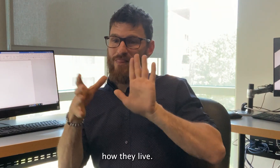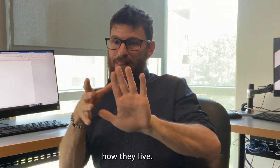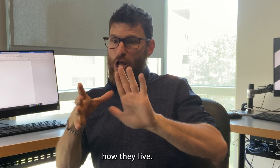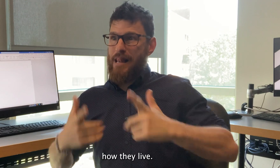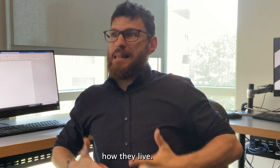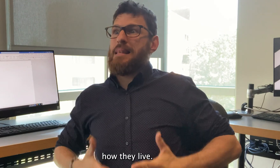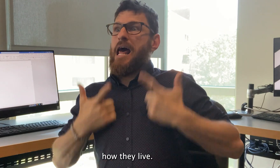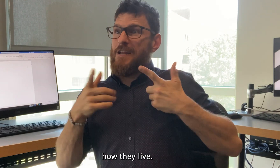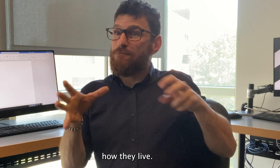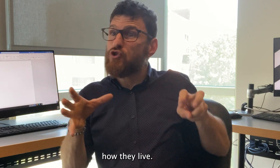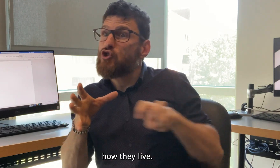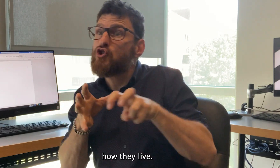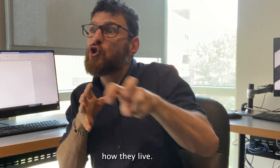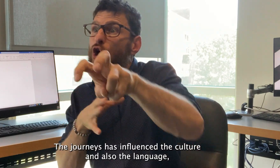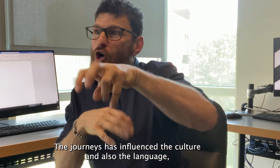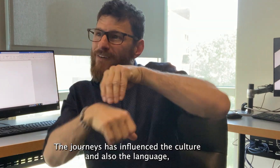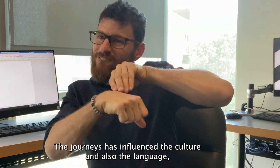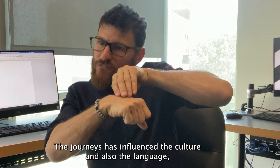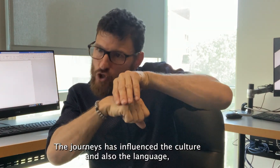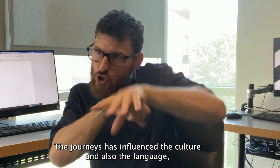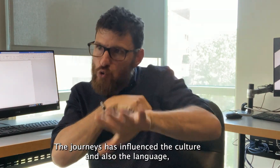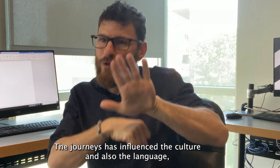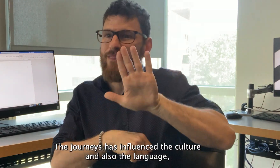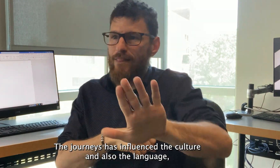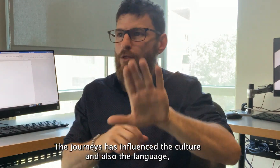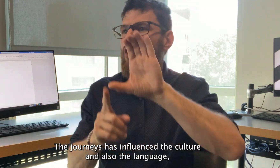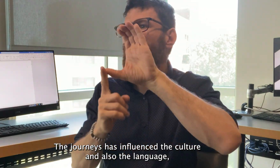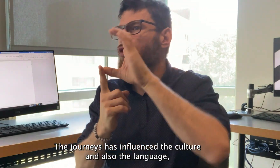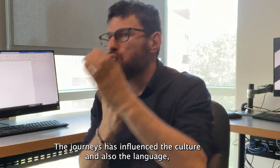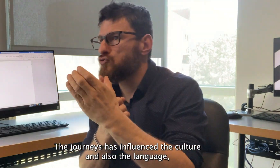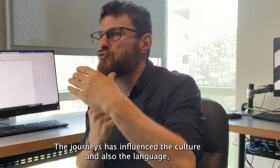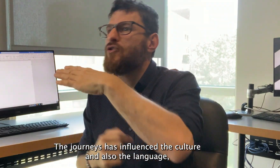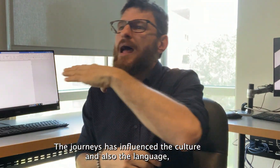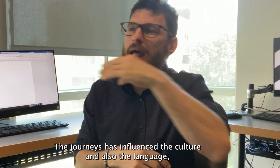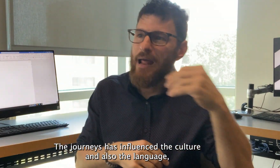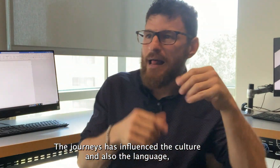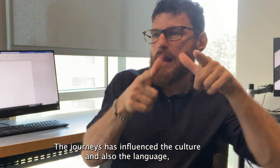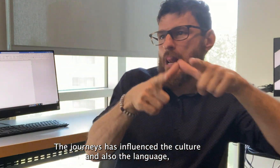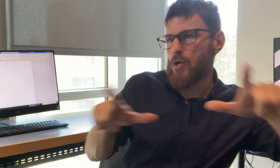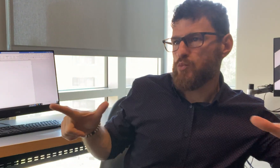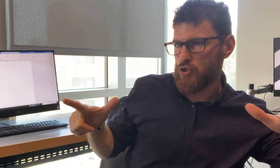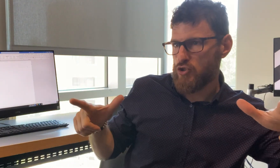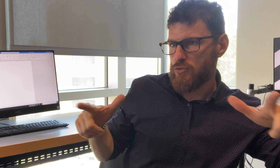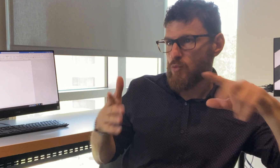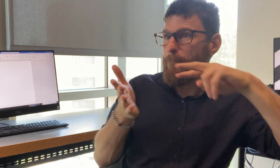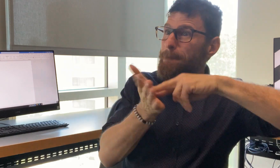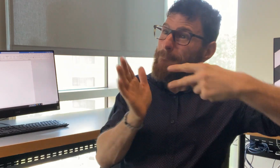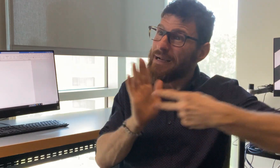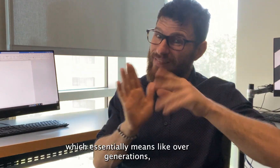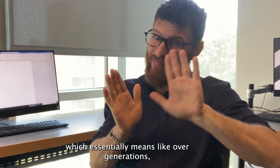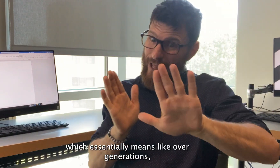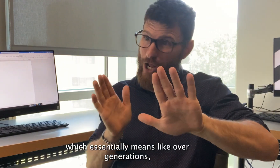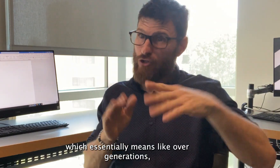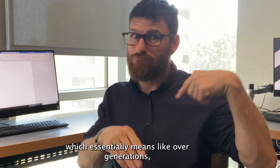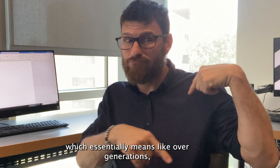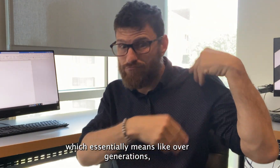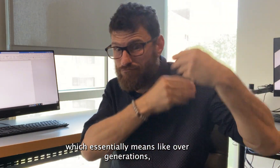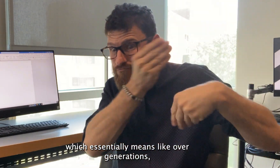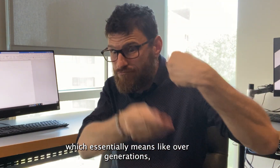How they live. The journeys has influenced the culture and also the language, which essentially means like